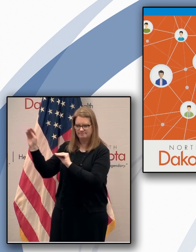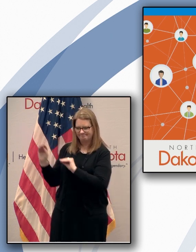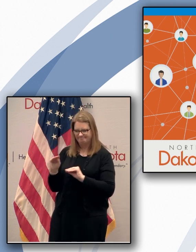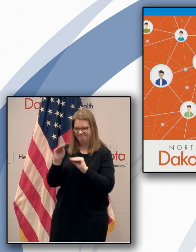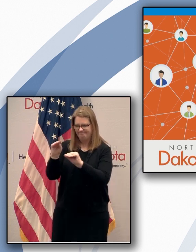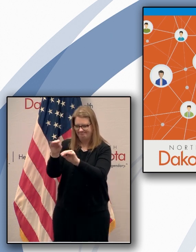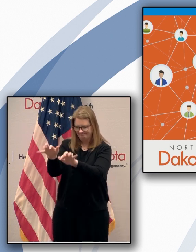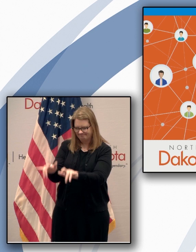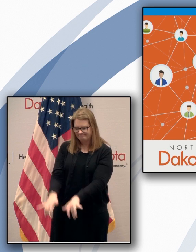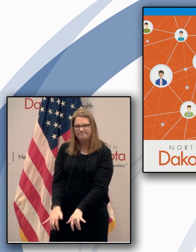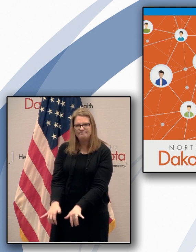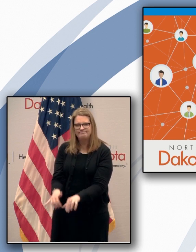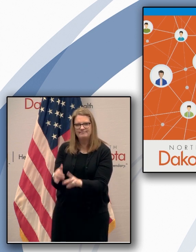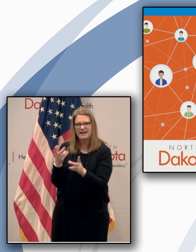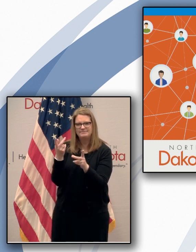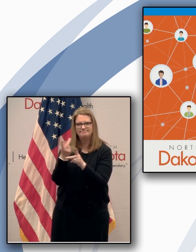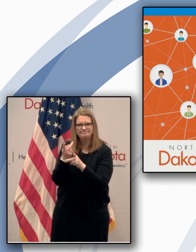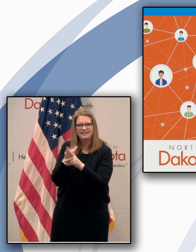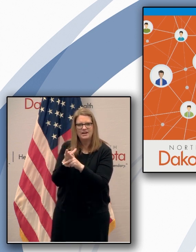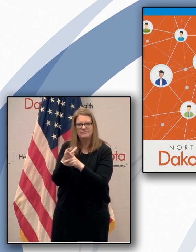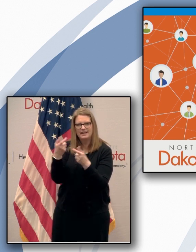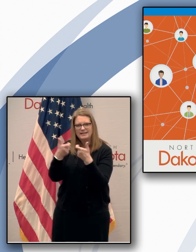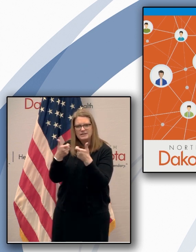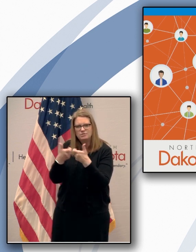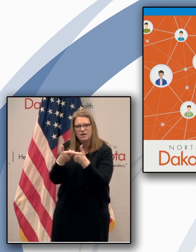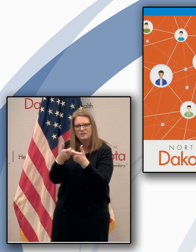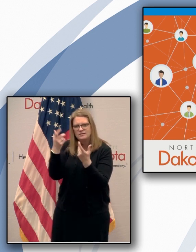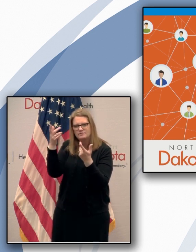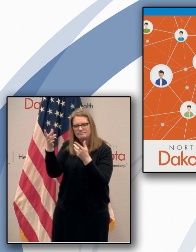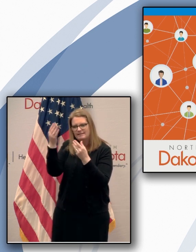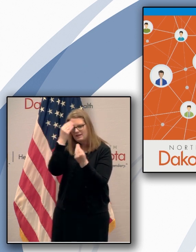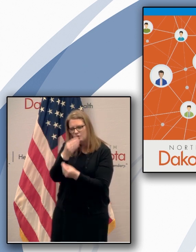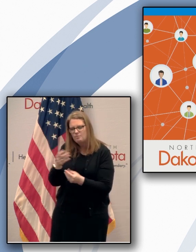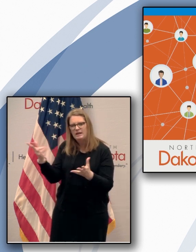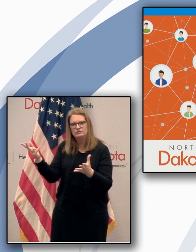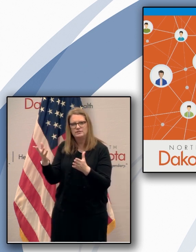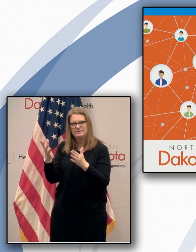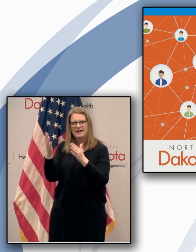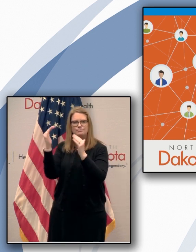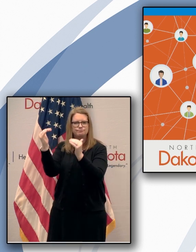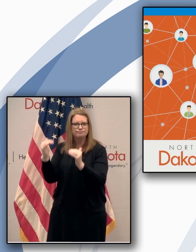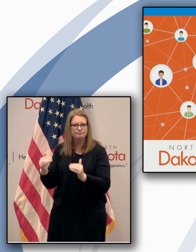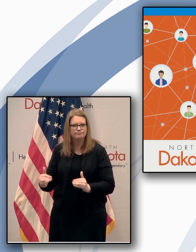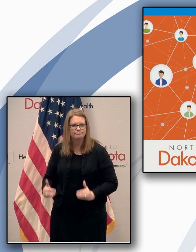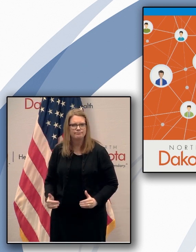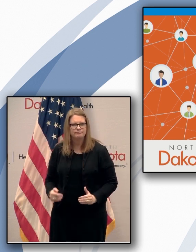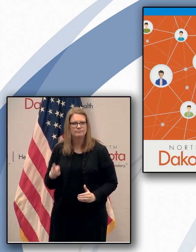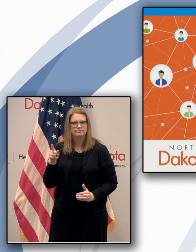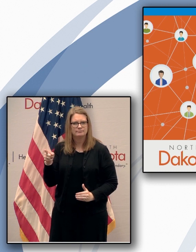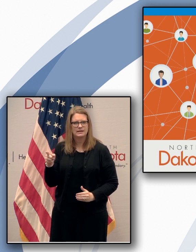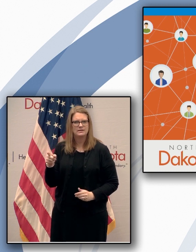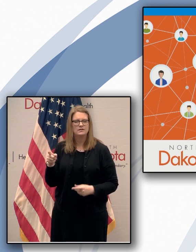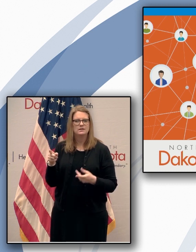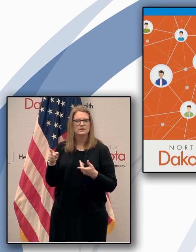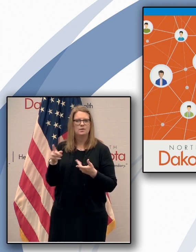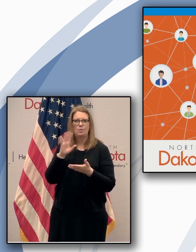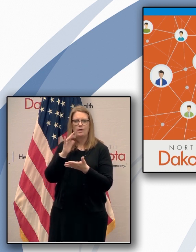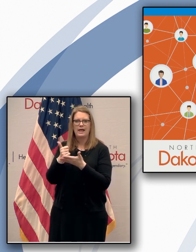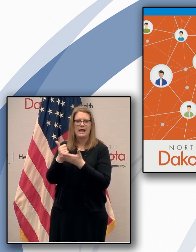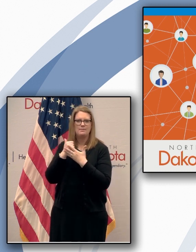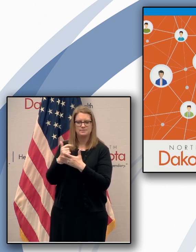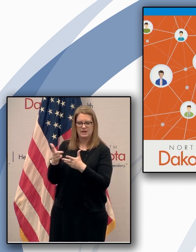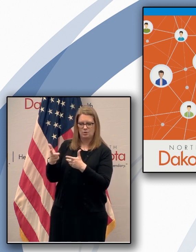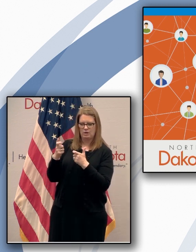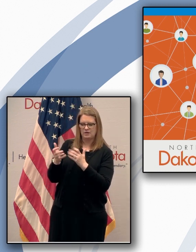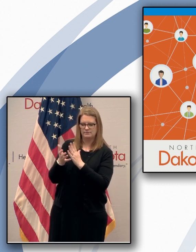electronic case management in coordination with local public health officials, and this automation is gonna help us be quicker and